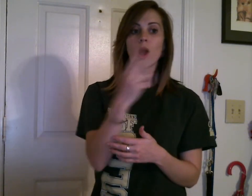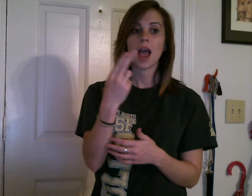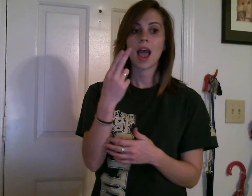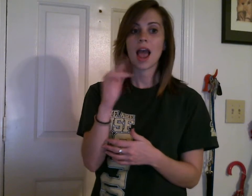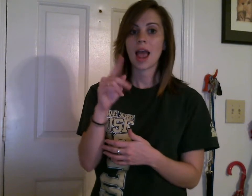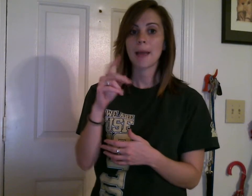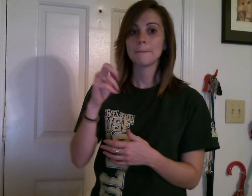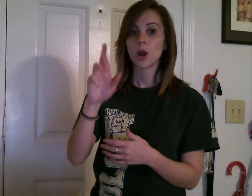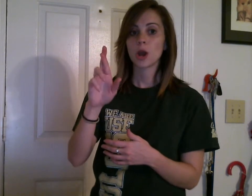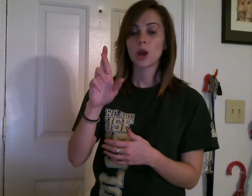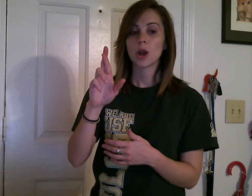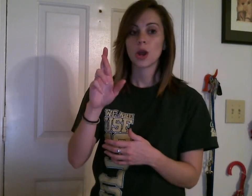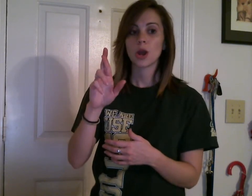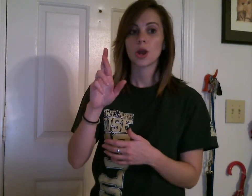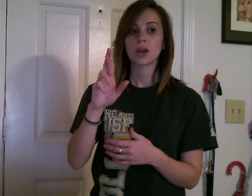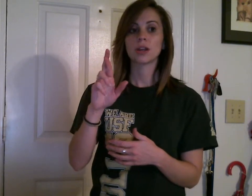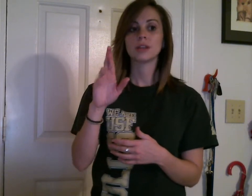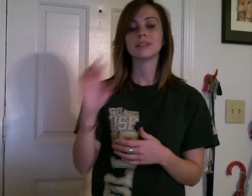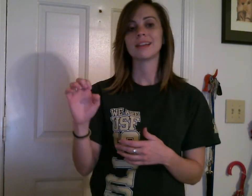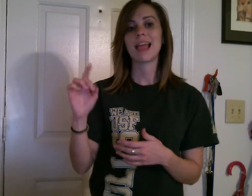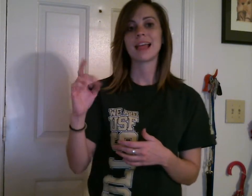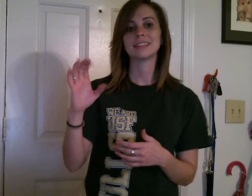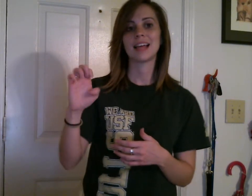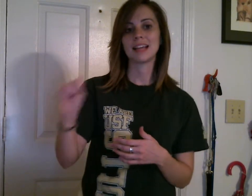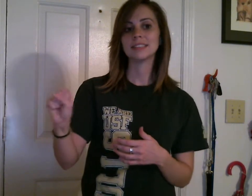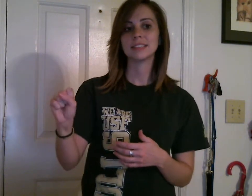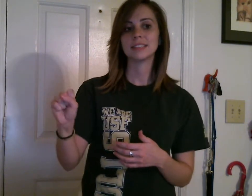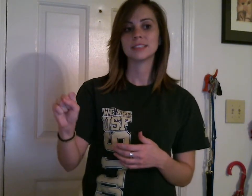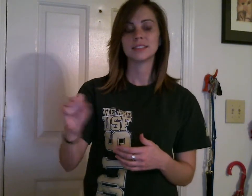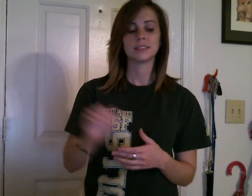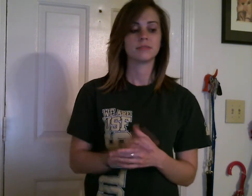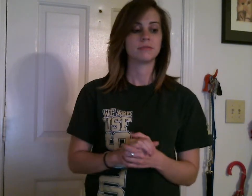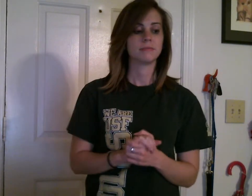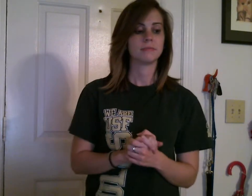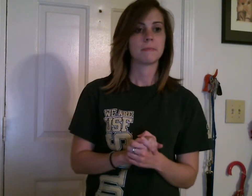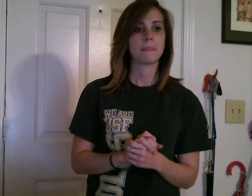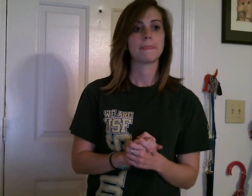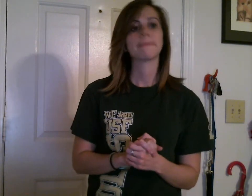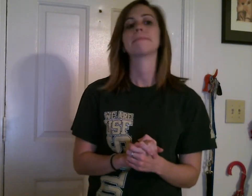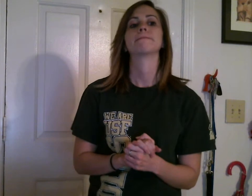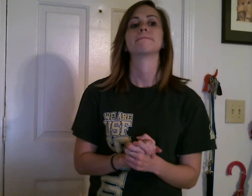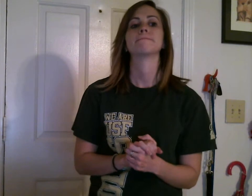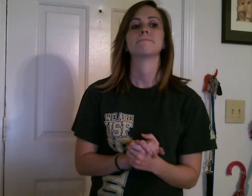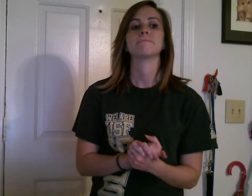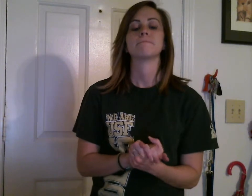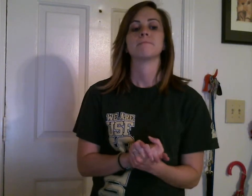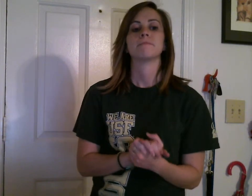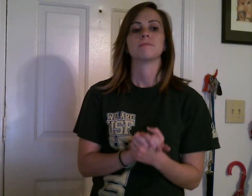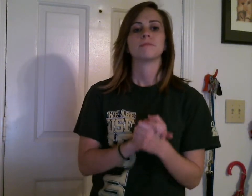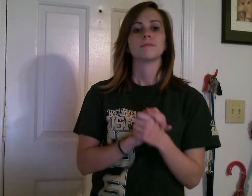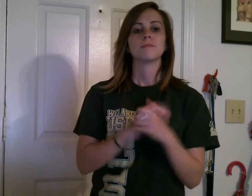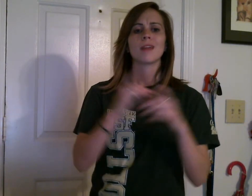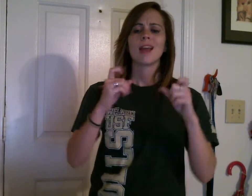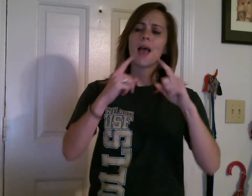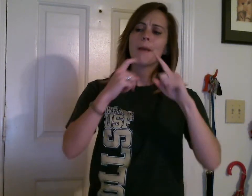active. Hypertension, blood pressure above the normal. More complicated words that refer to the spine,